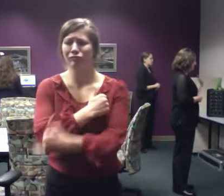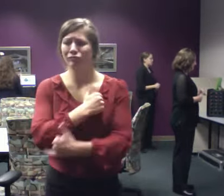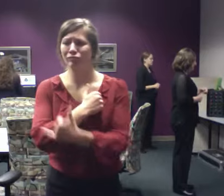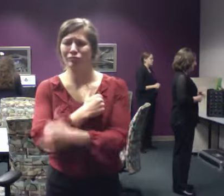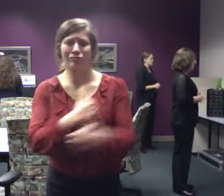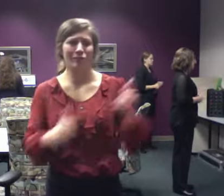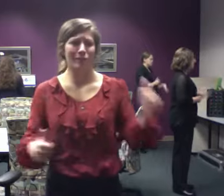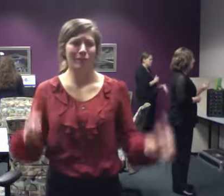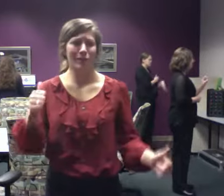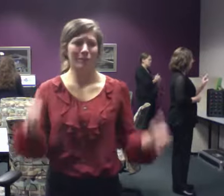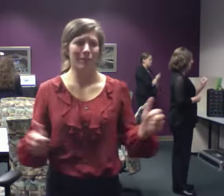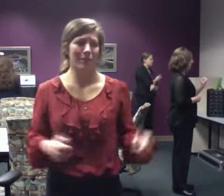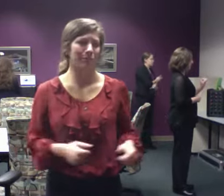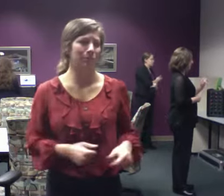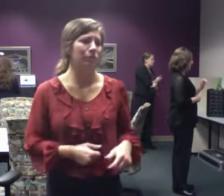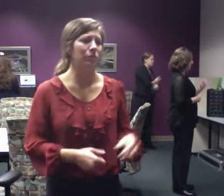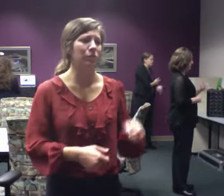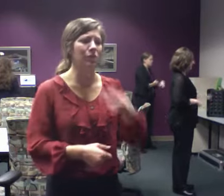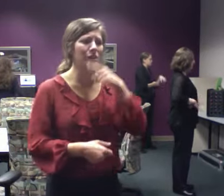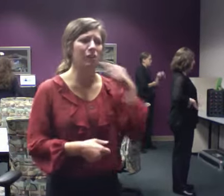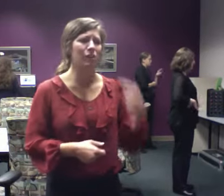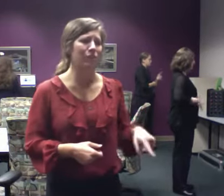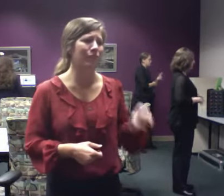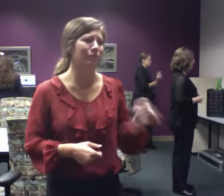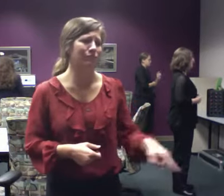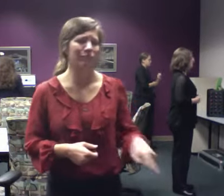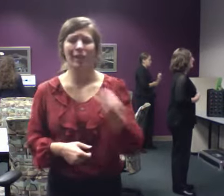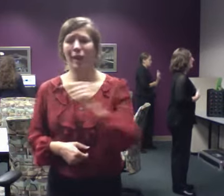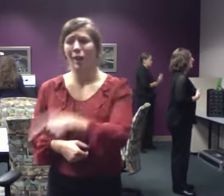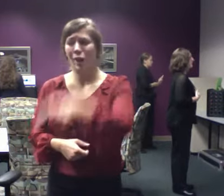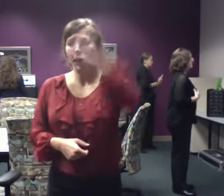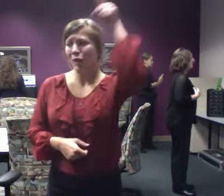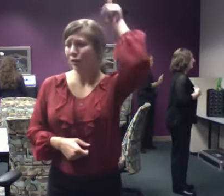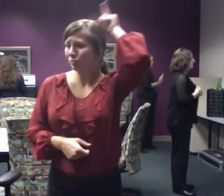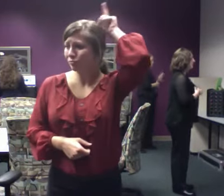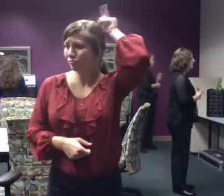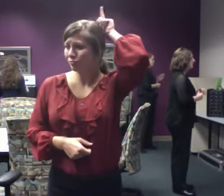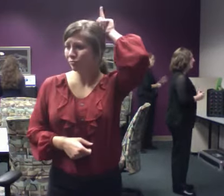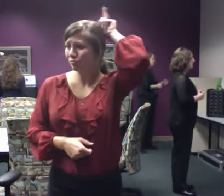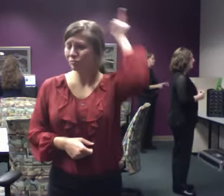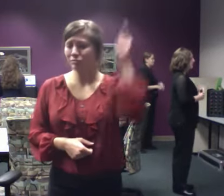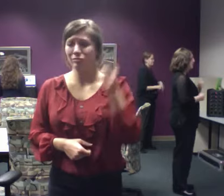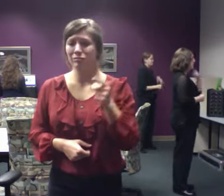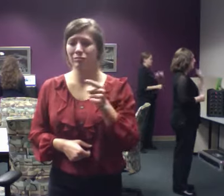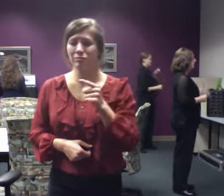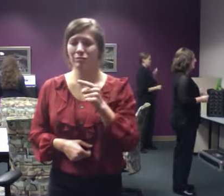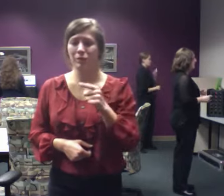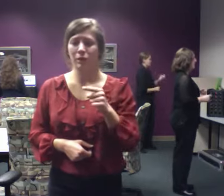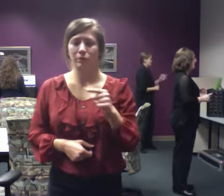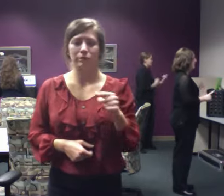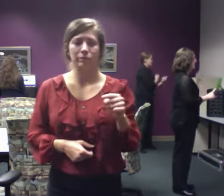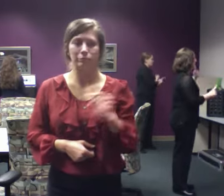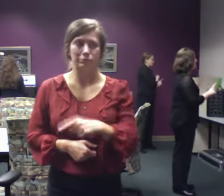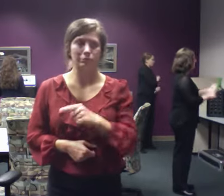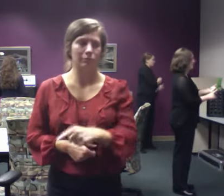Russia. And to give you an idea, and these are figures that were released by the Soviet Union at the end of